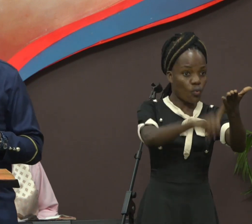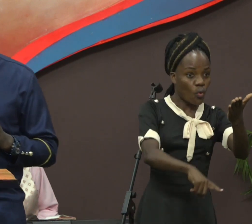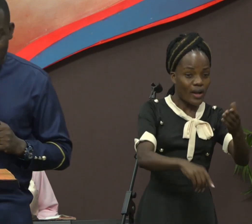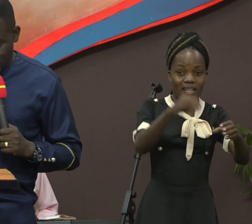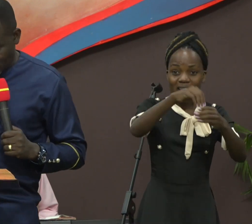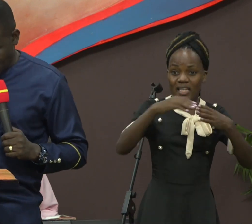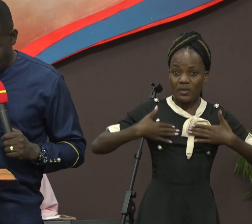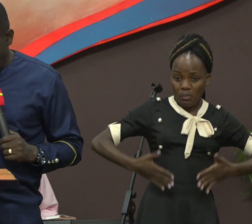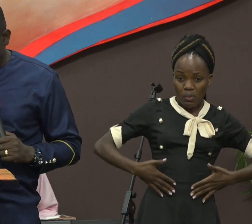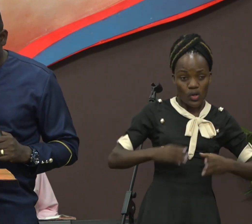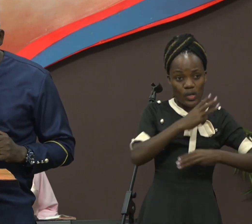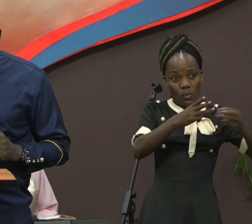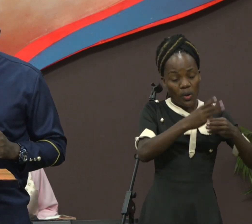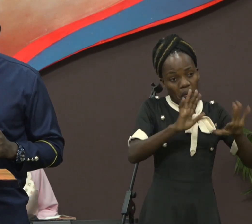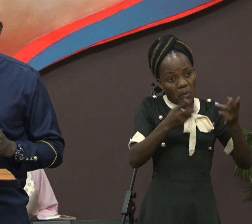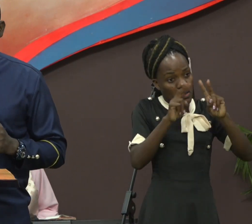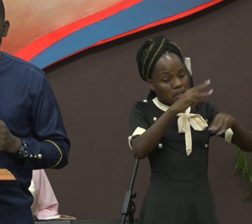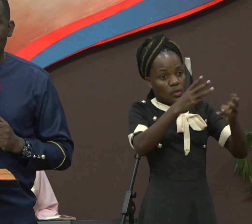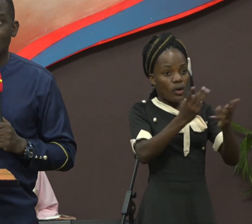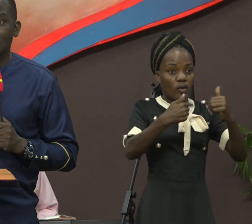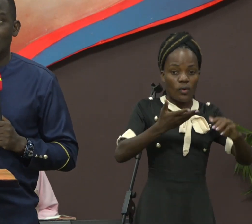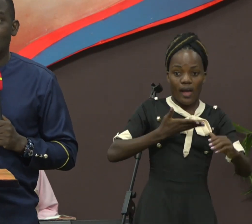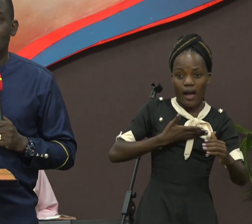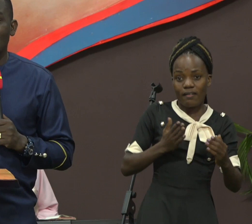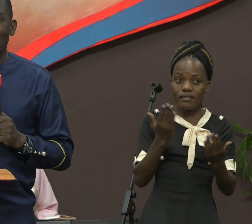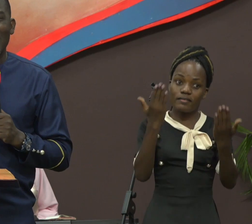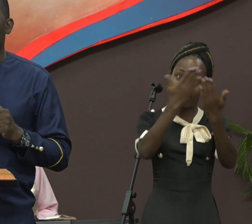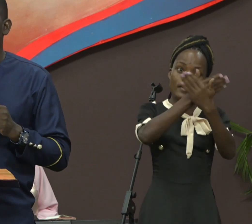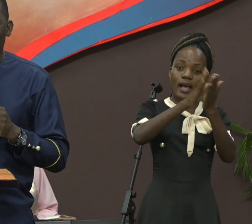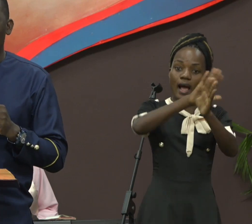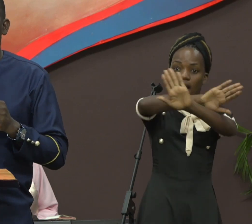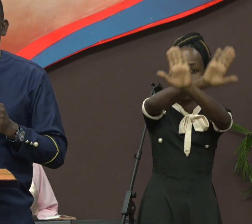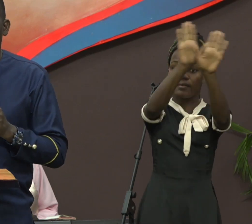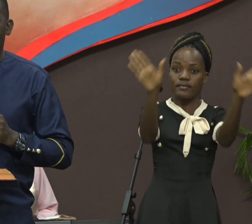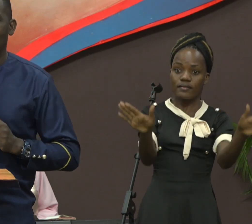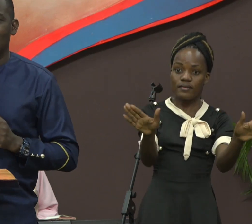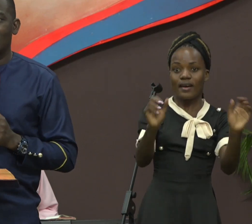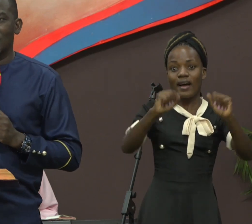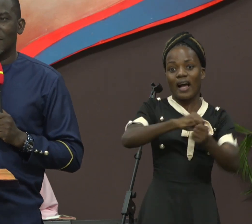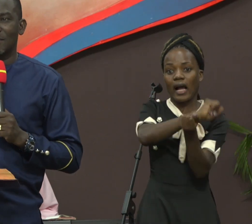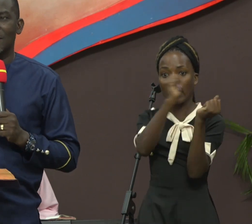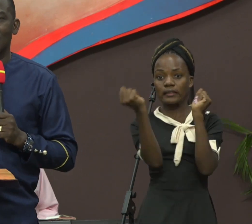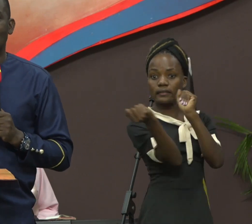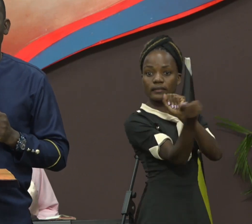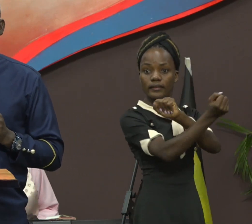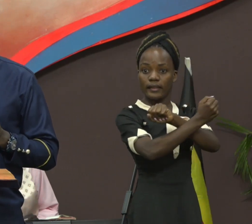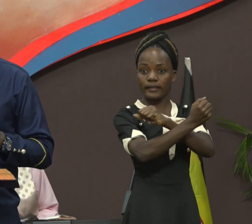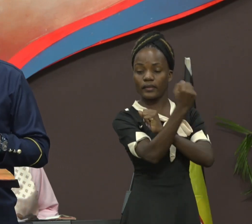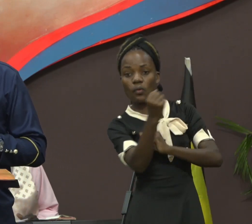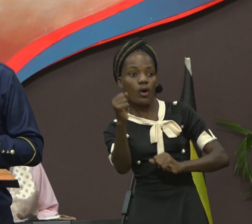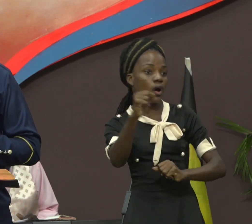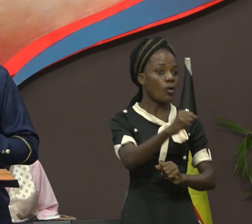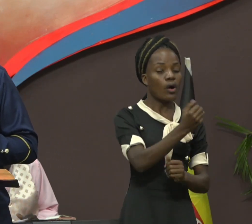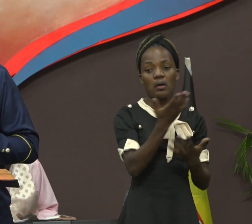bw'ekiro. A saying that indicates that the physical world has day and night time. Etambula ekyuka kyuka. It moves, it keeps